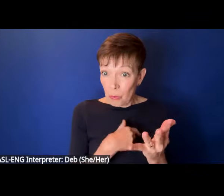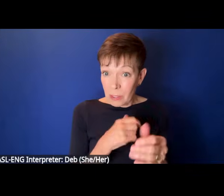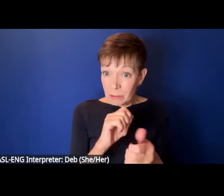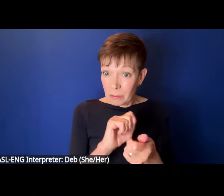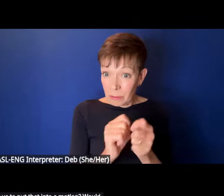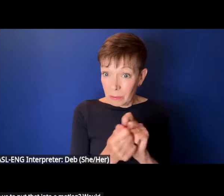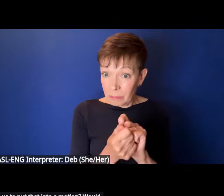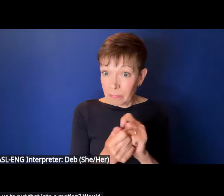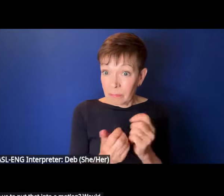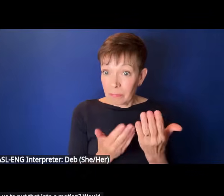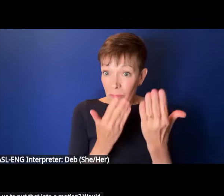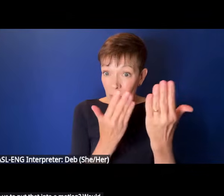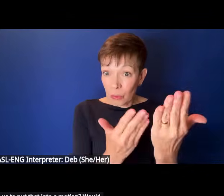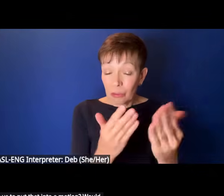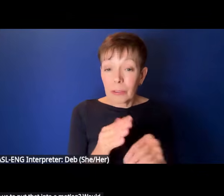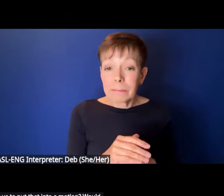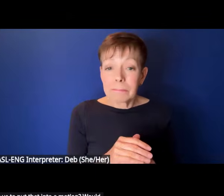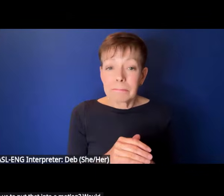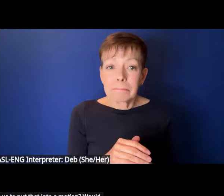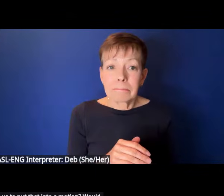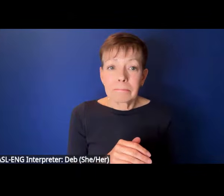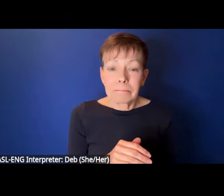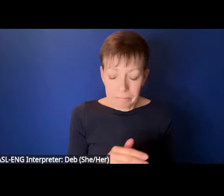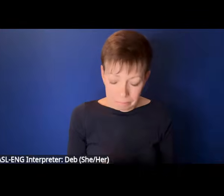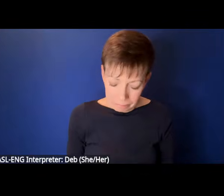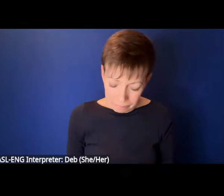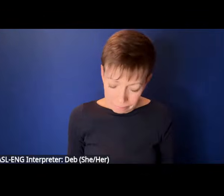better? Let me just